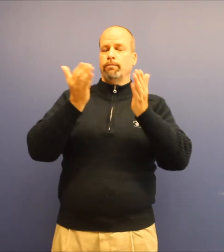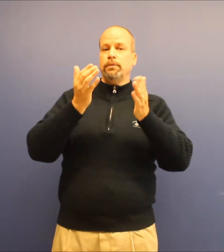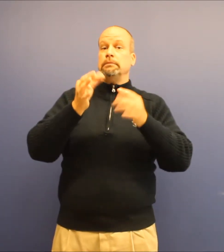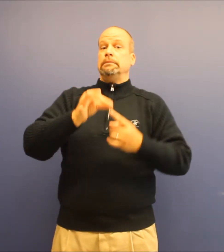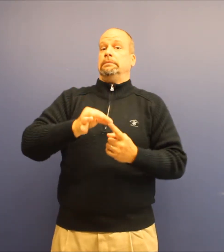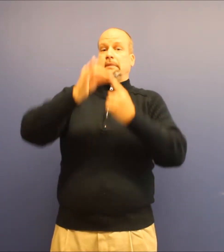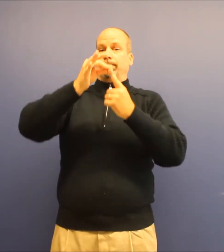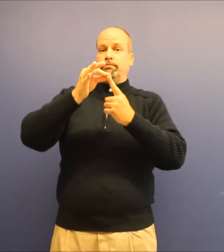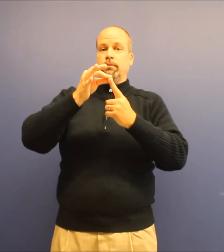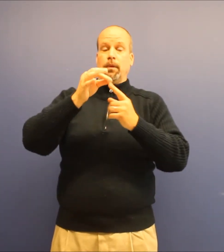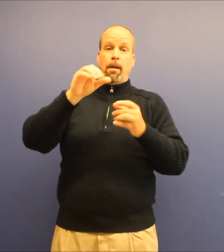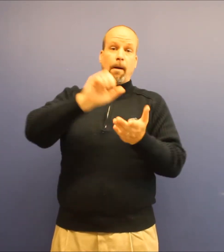of abortions.